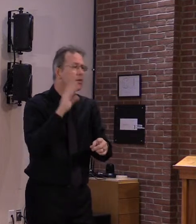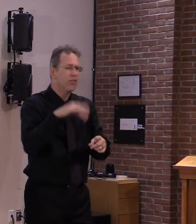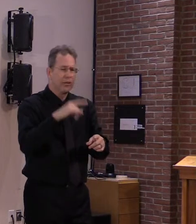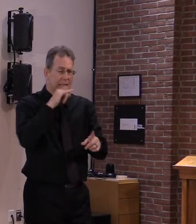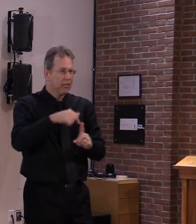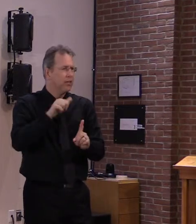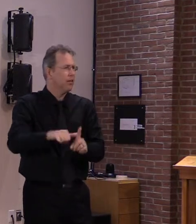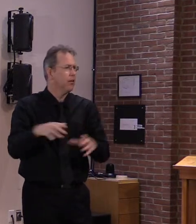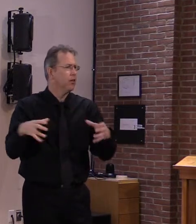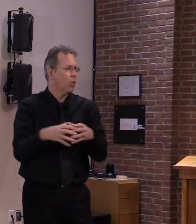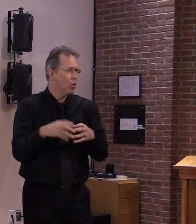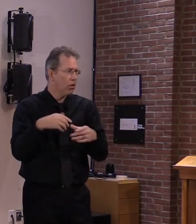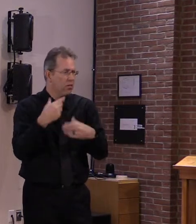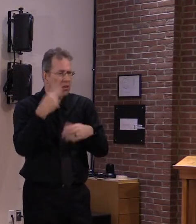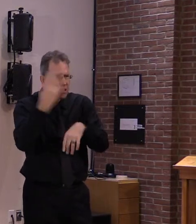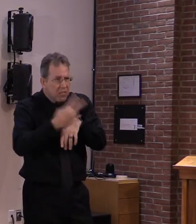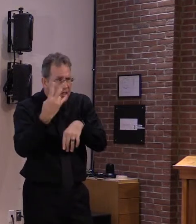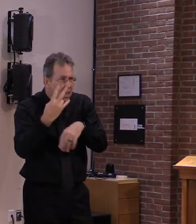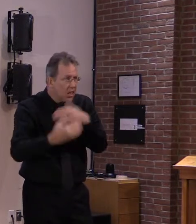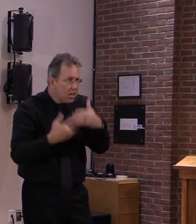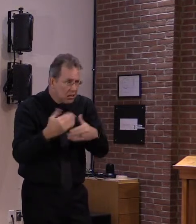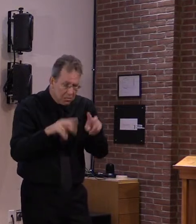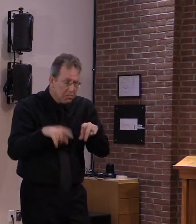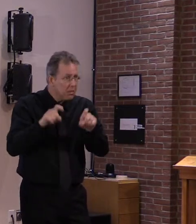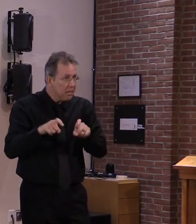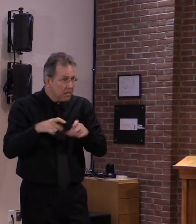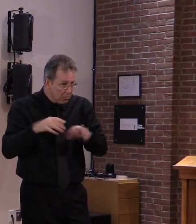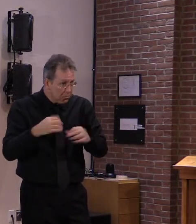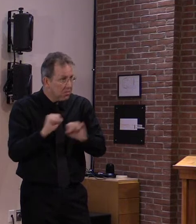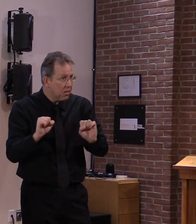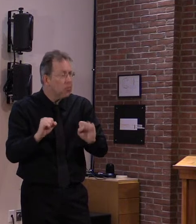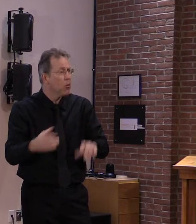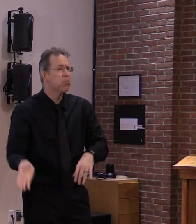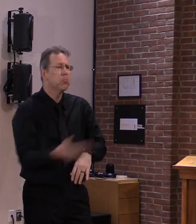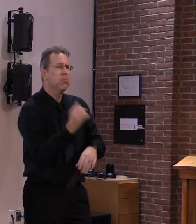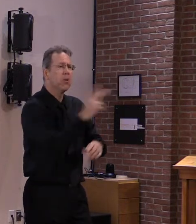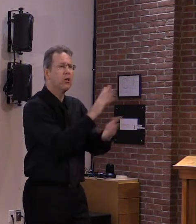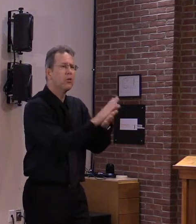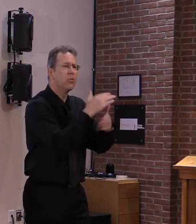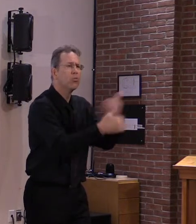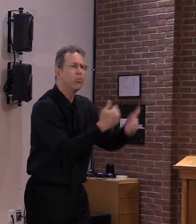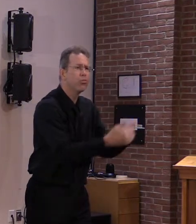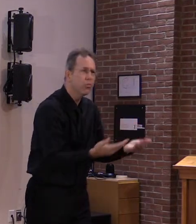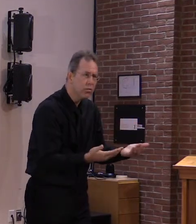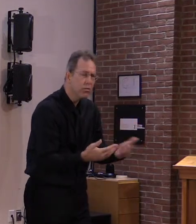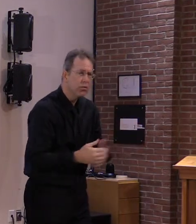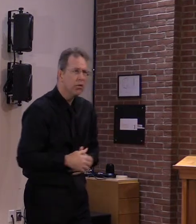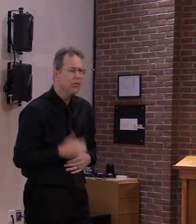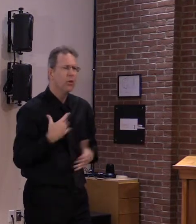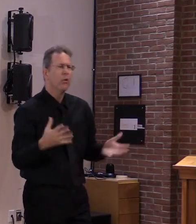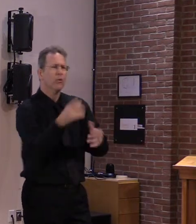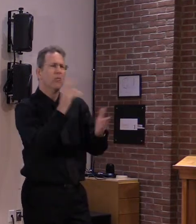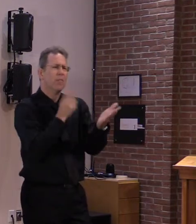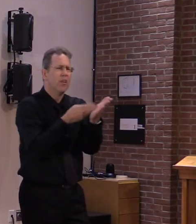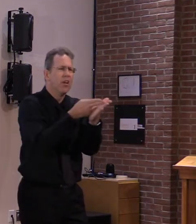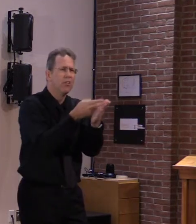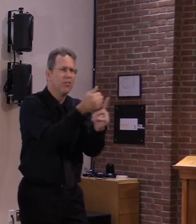stay connected with friends and family, and maybe even contribute in some way to the pleasure others less fortunate may have had.